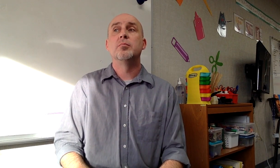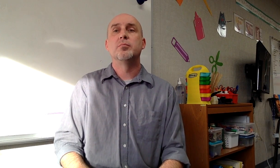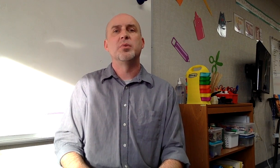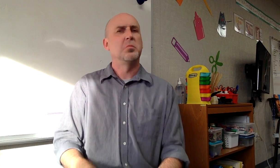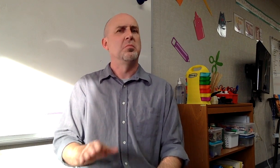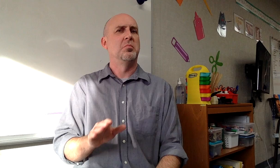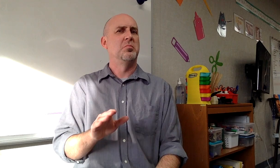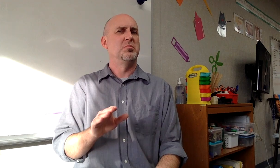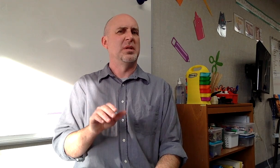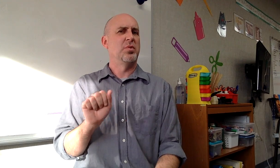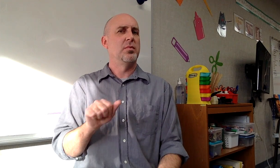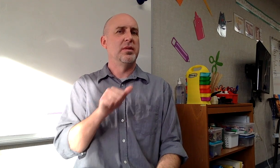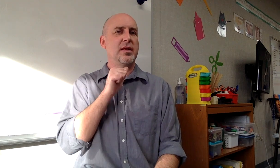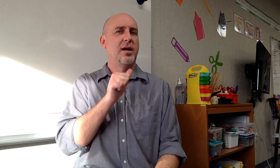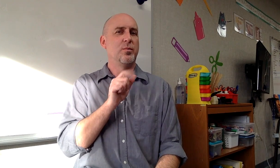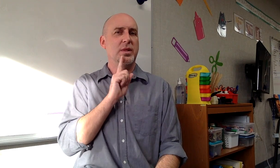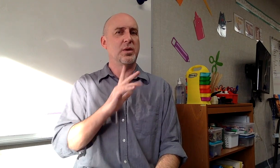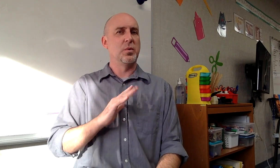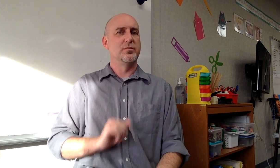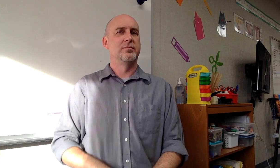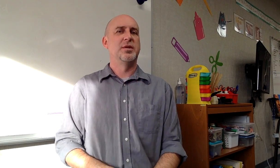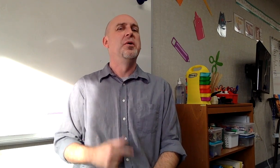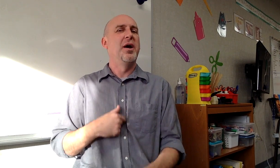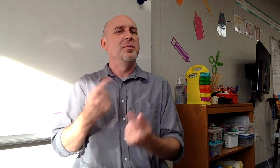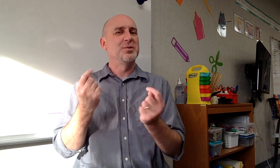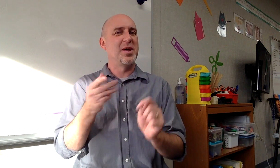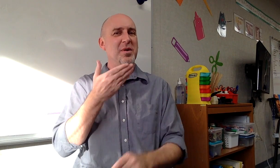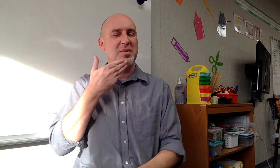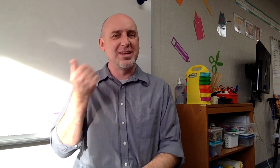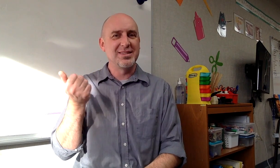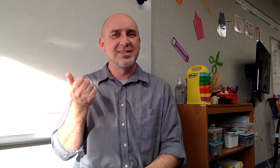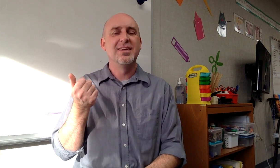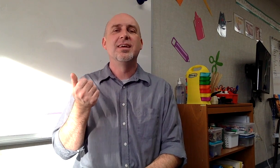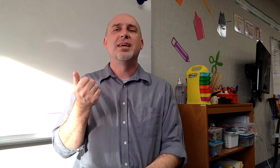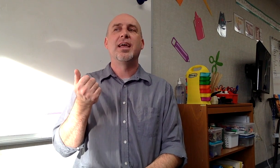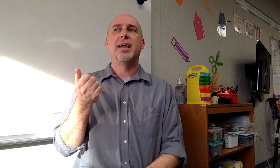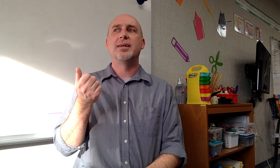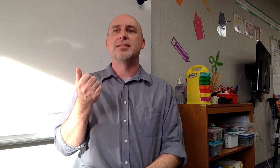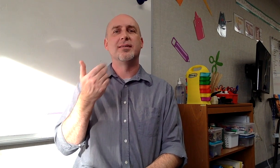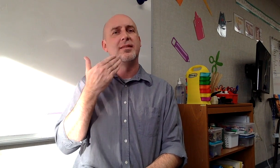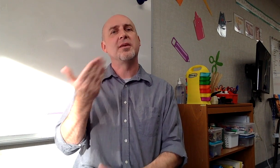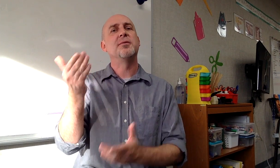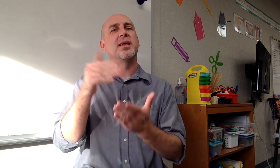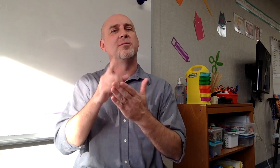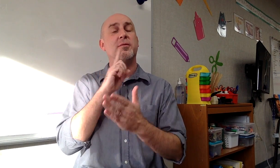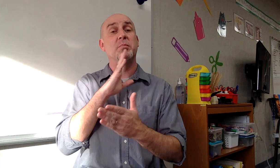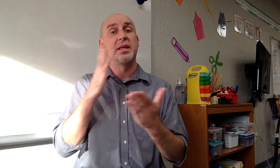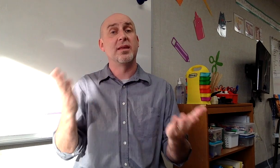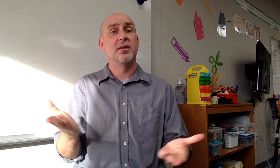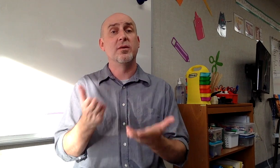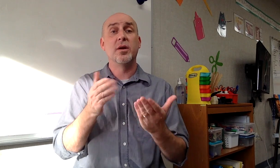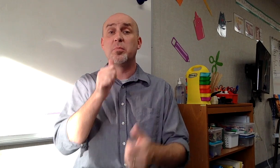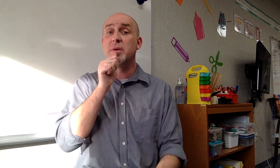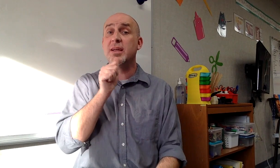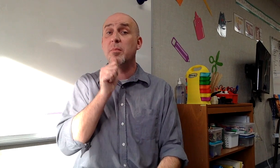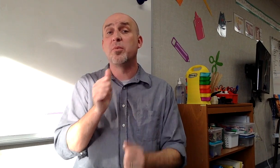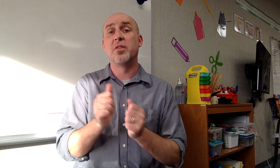But probably not really cool. So I will try my best. And thank you again for being here and putting up with